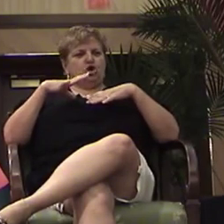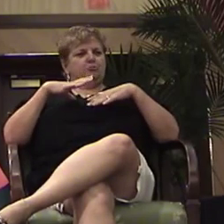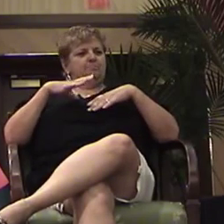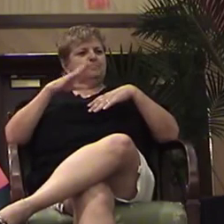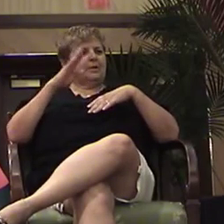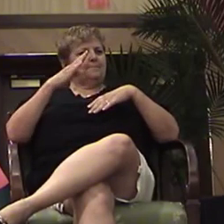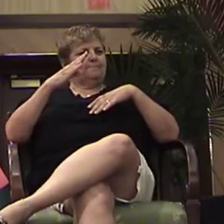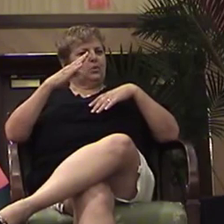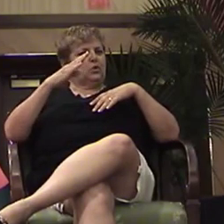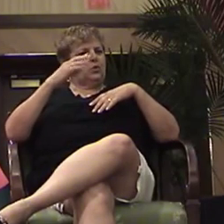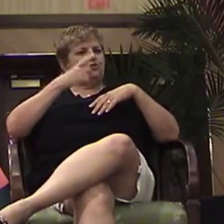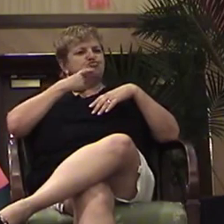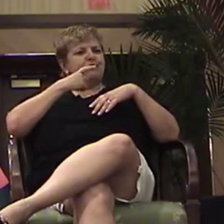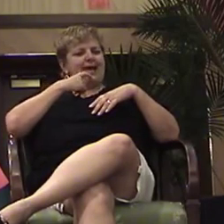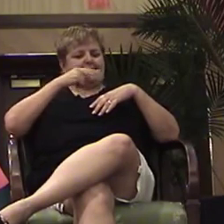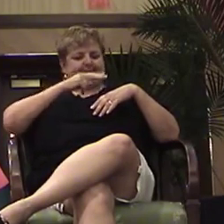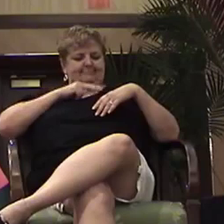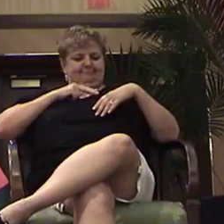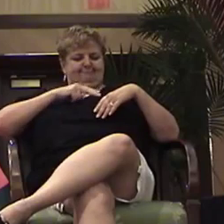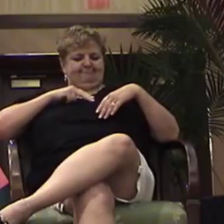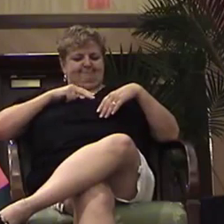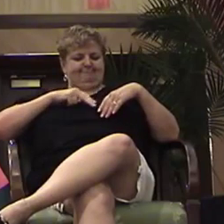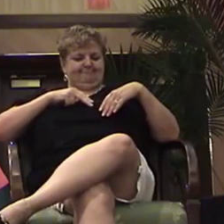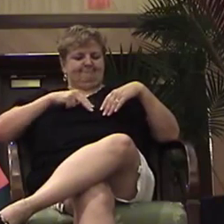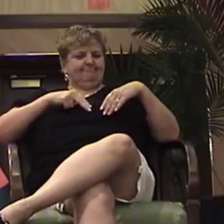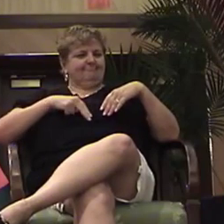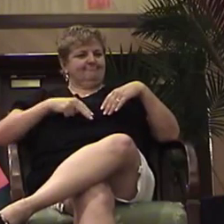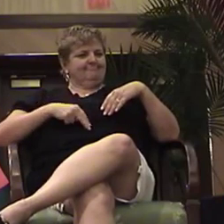And I immediately fell in lust.